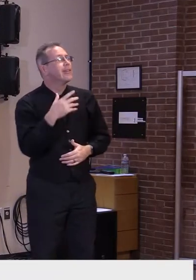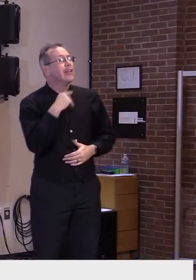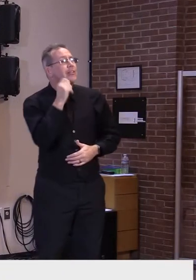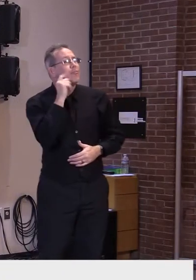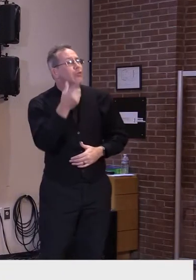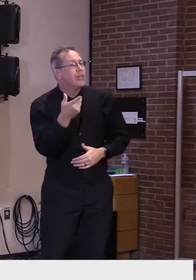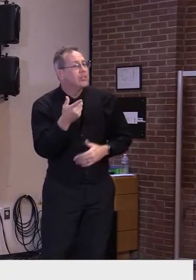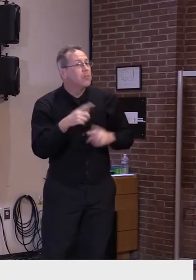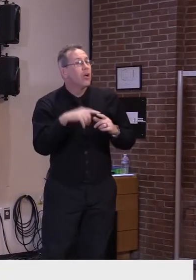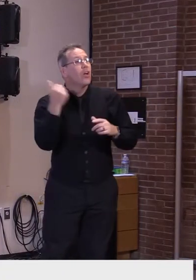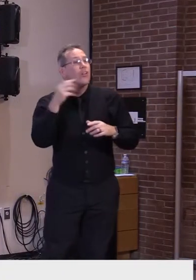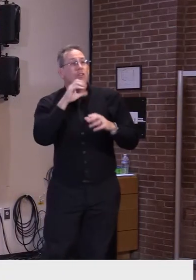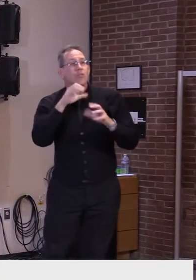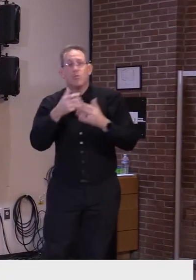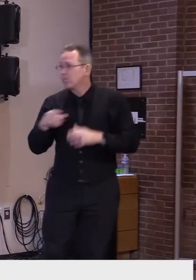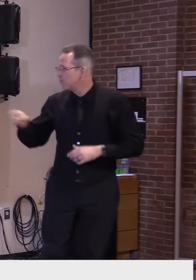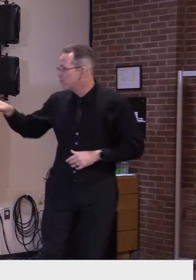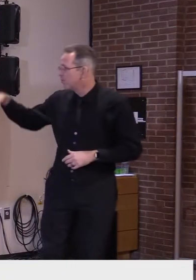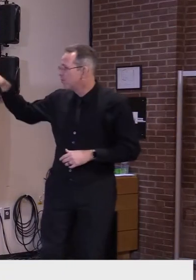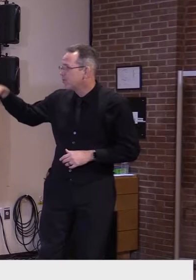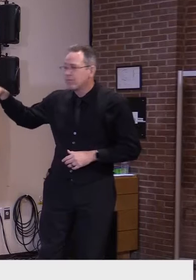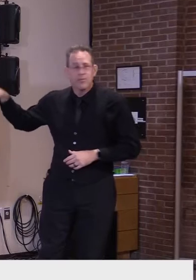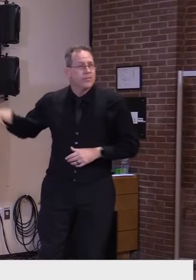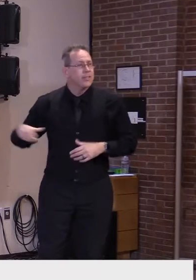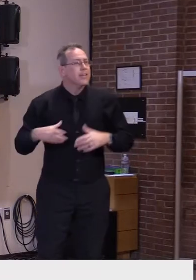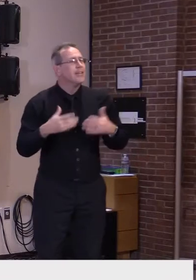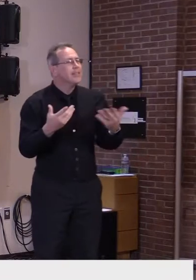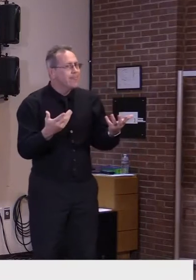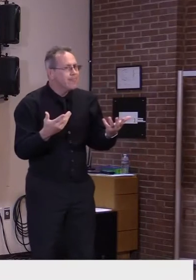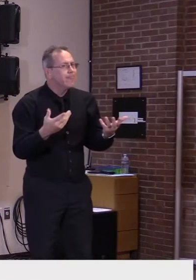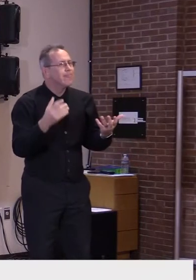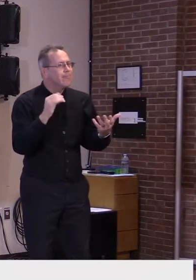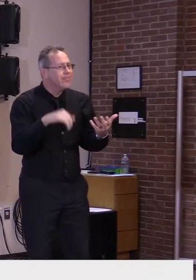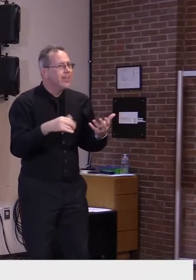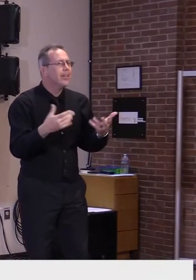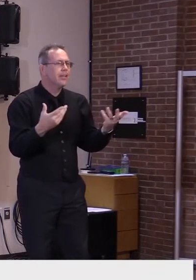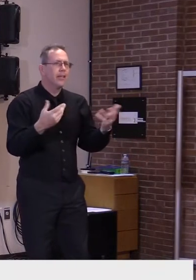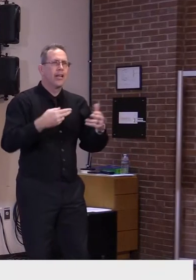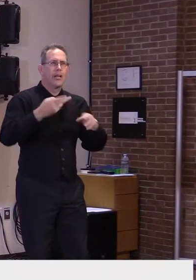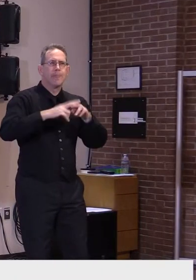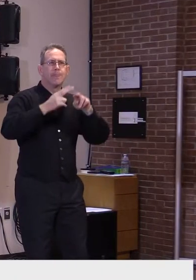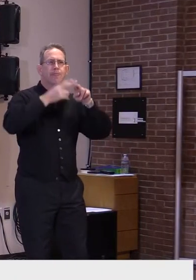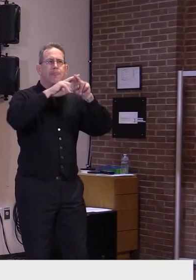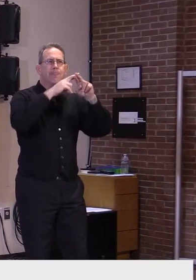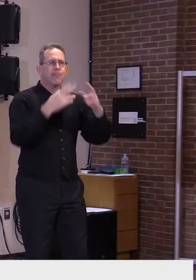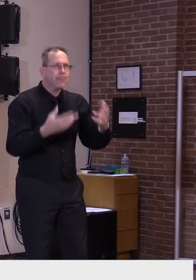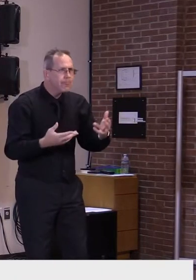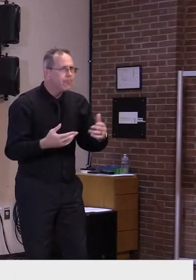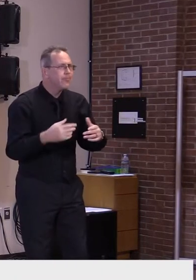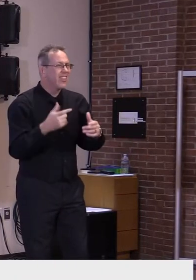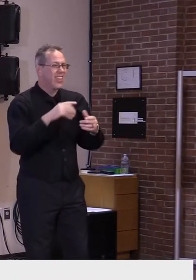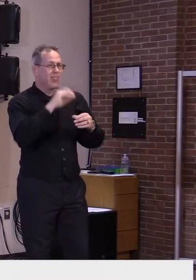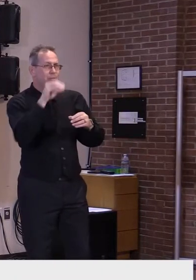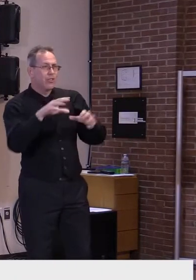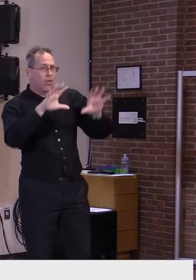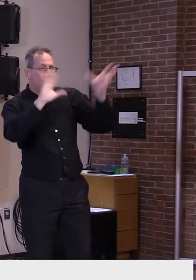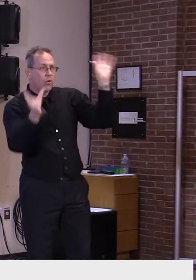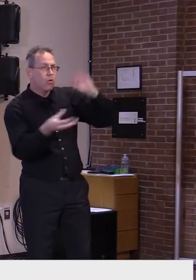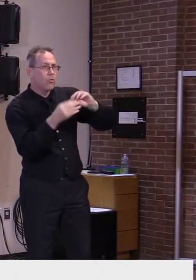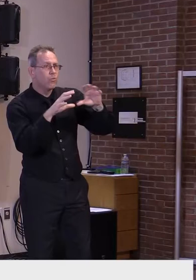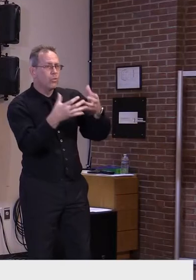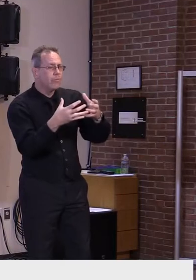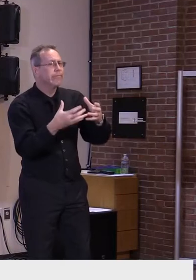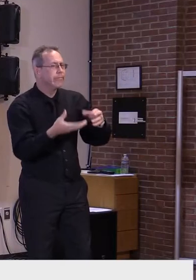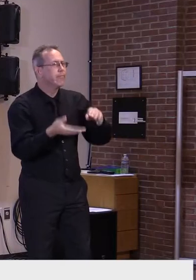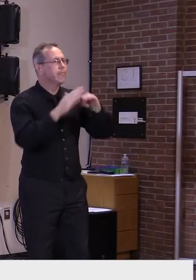at the entire population, our case rates have gone up about 64% over the last 30 days. Our overall hospital numbers have